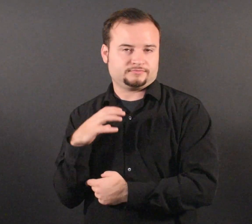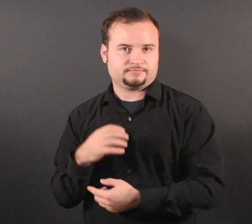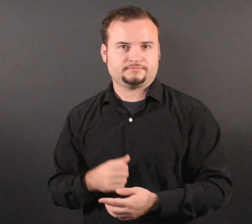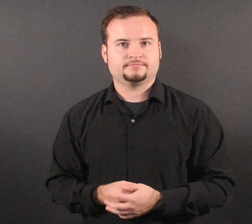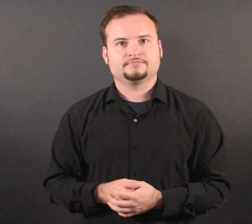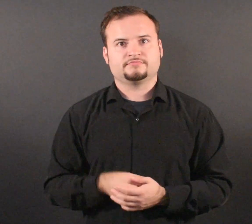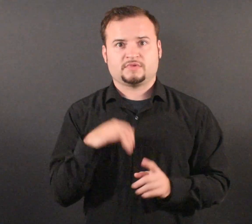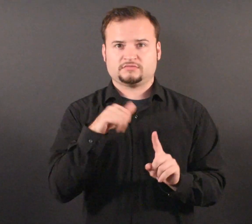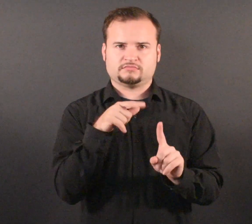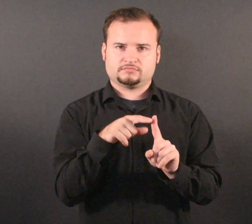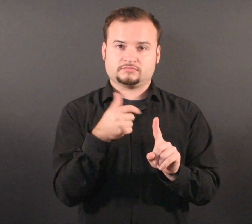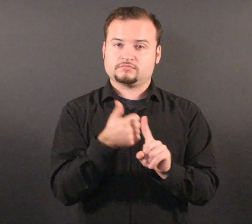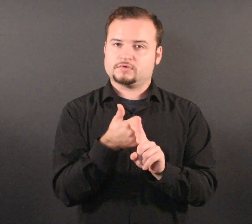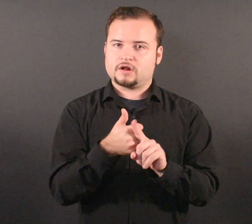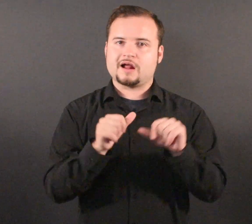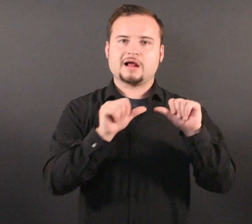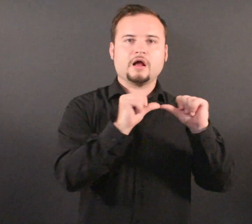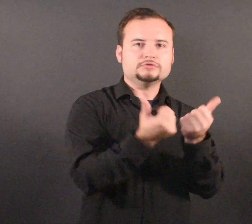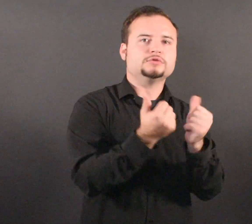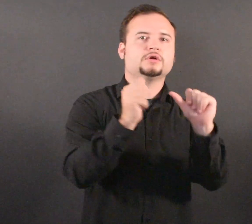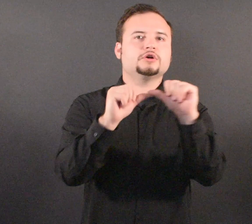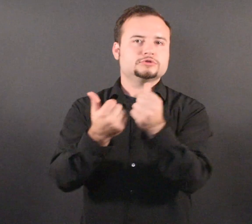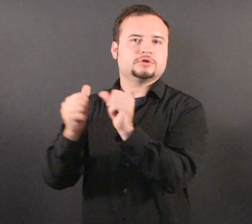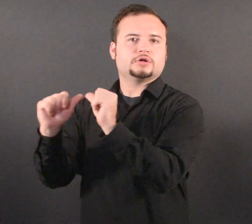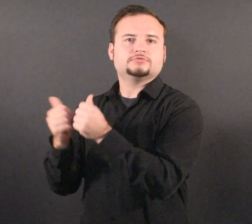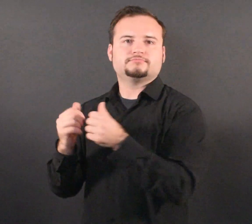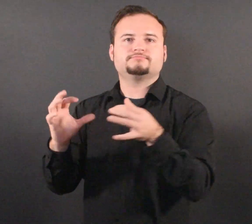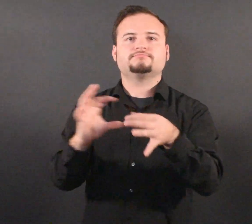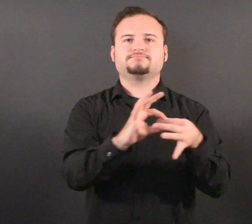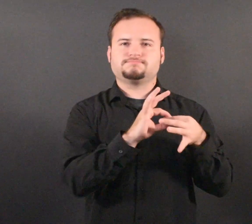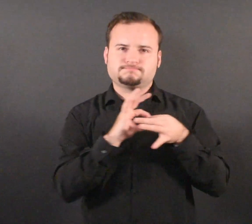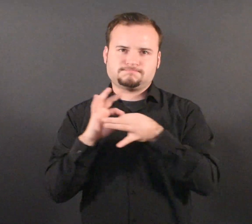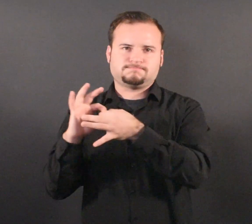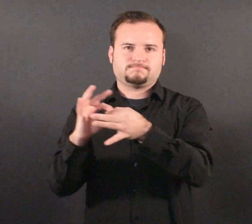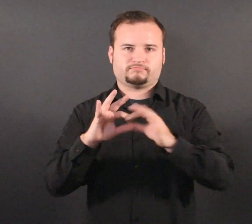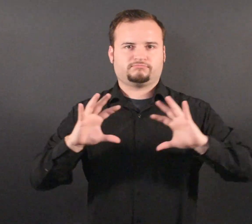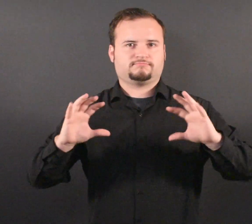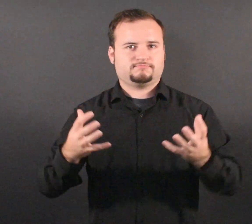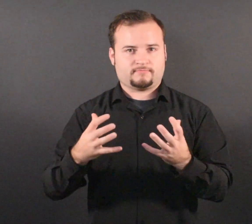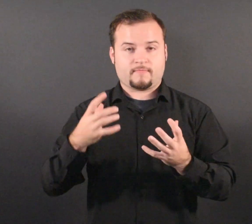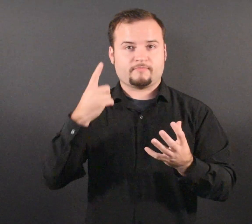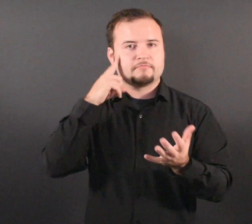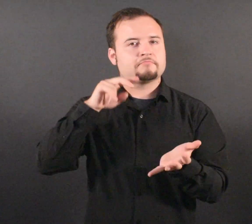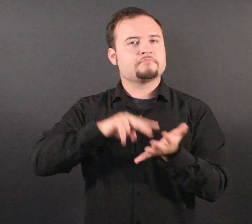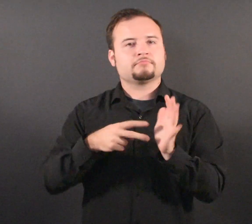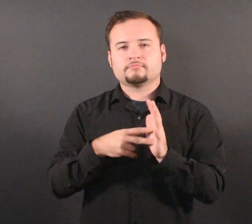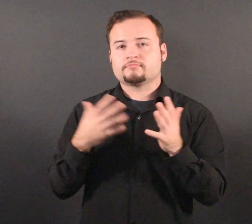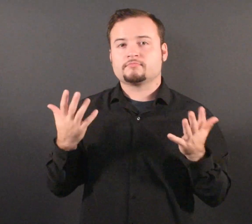working group whose purpose is to directly impact the creation,